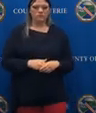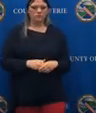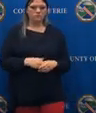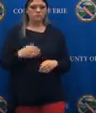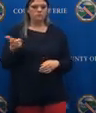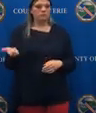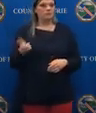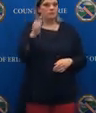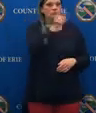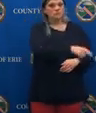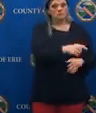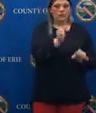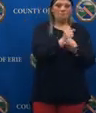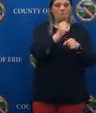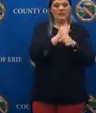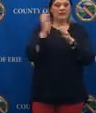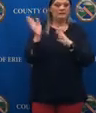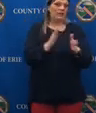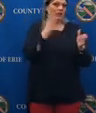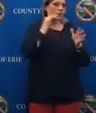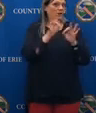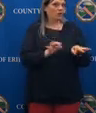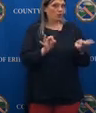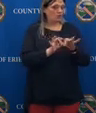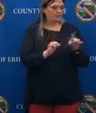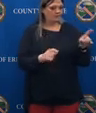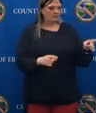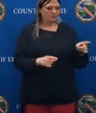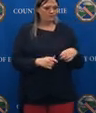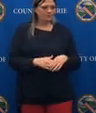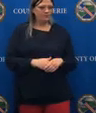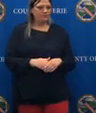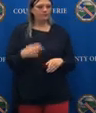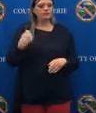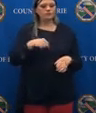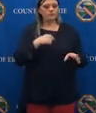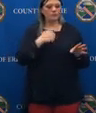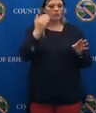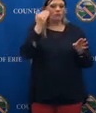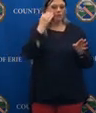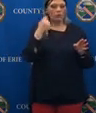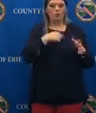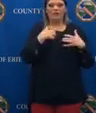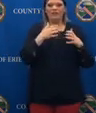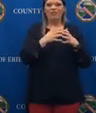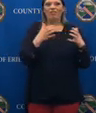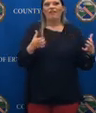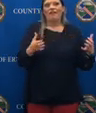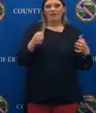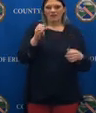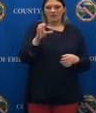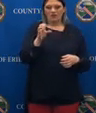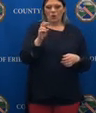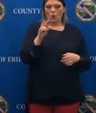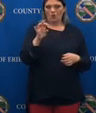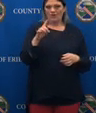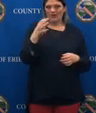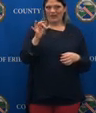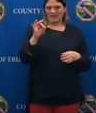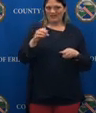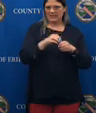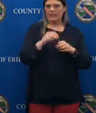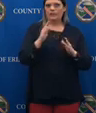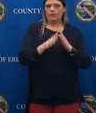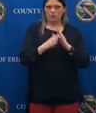this over to the doctor, why it's important to have a plan. Well, we know that we have a lot of COVID-19 in our